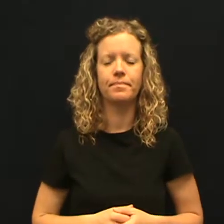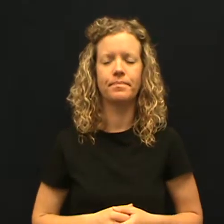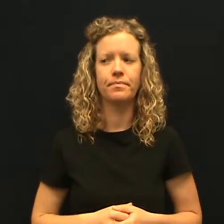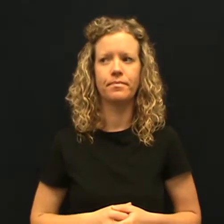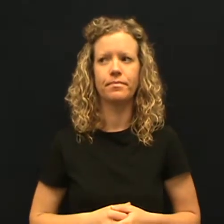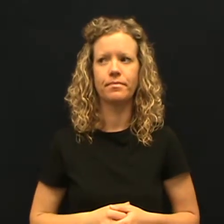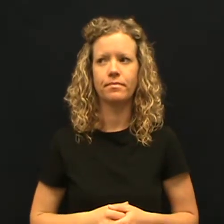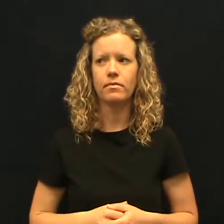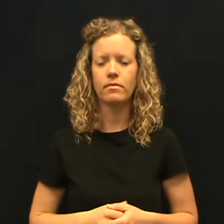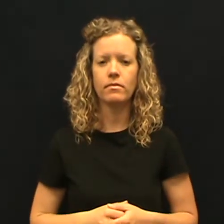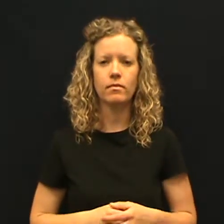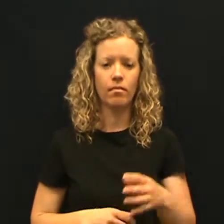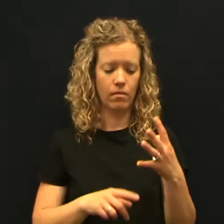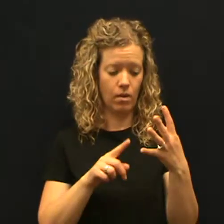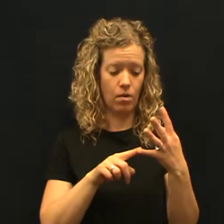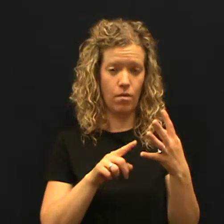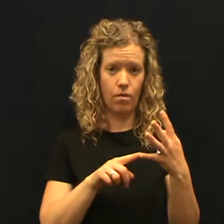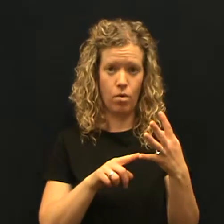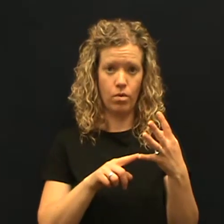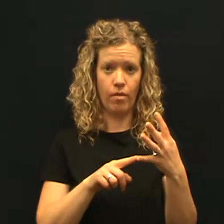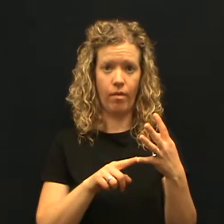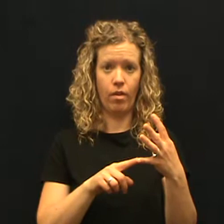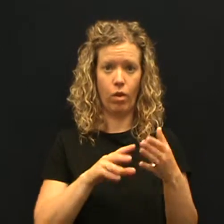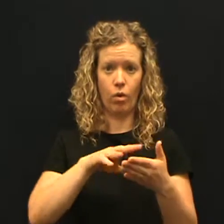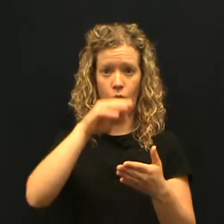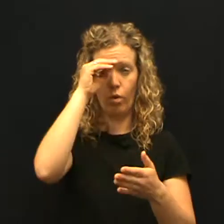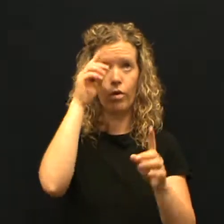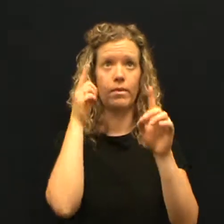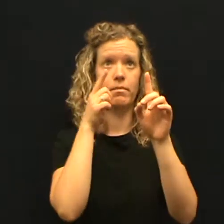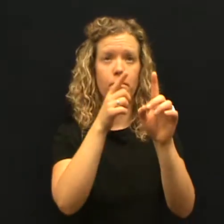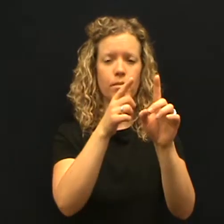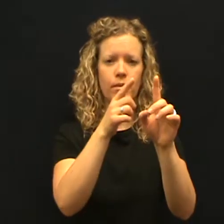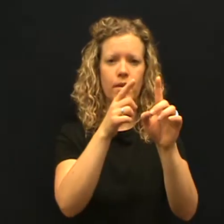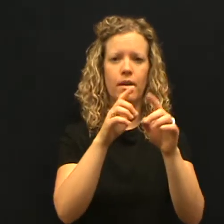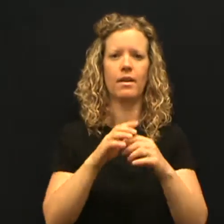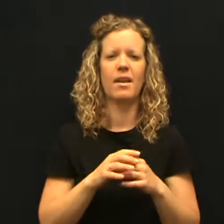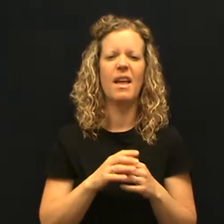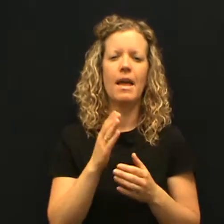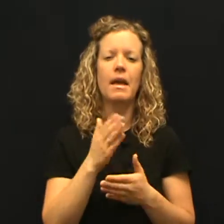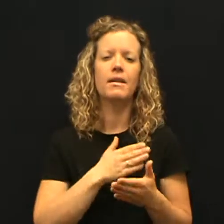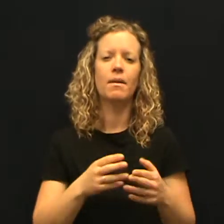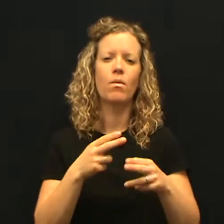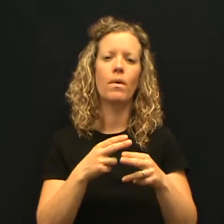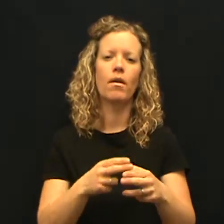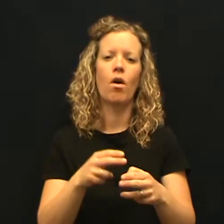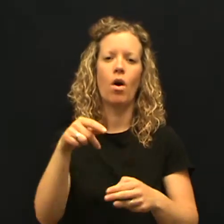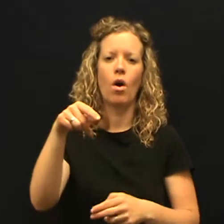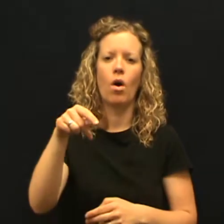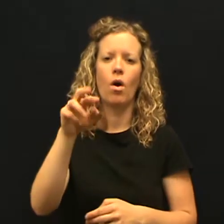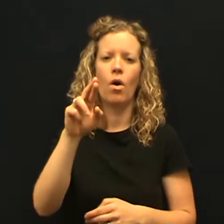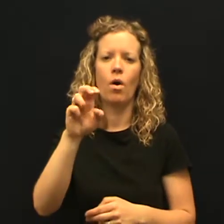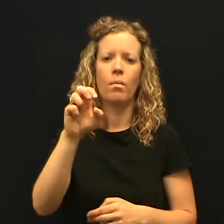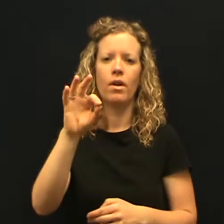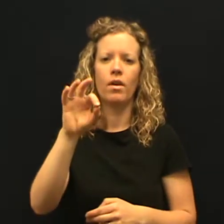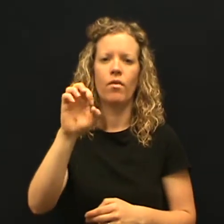So our fourth learning objective is to look at this animal we call preferred stock and try to analyze